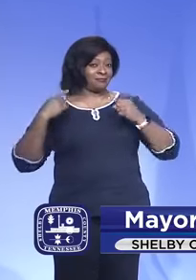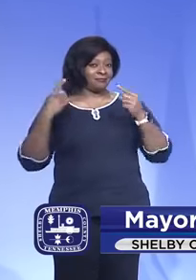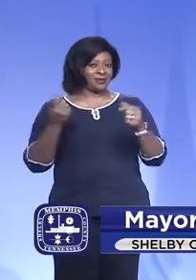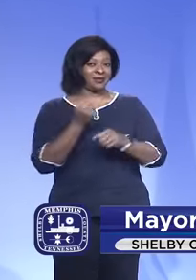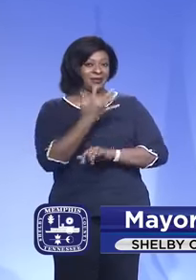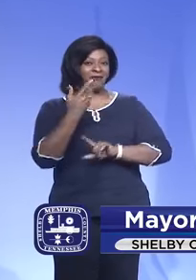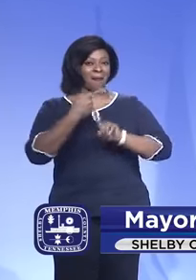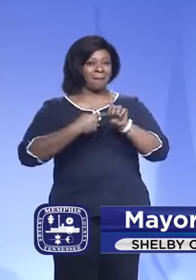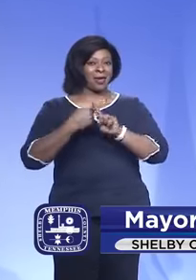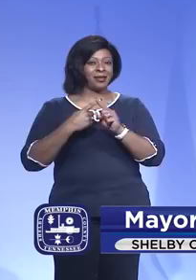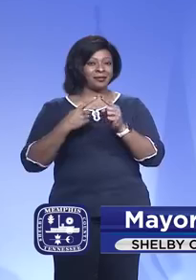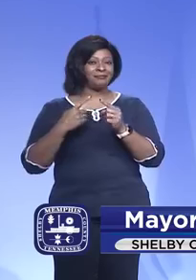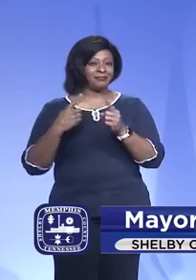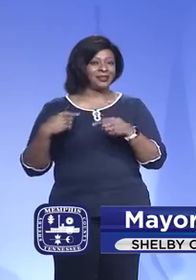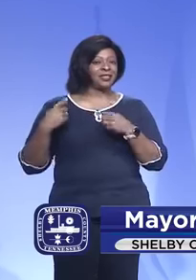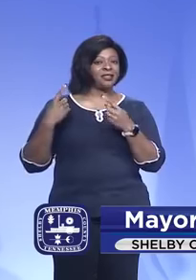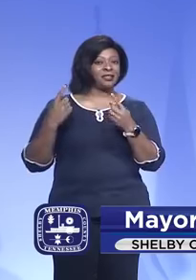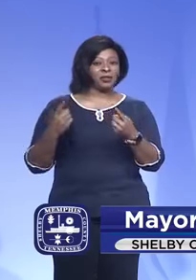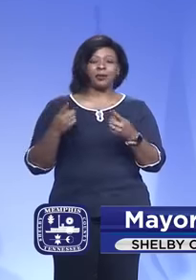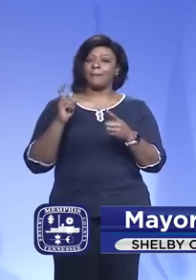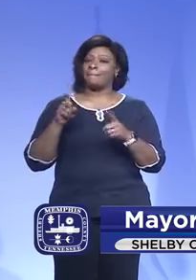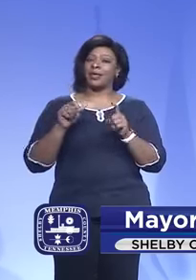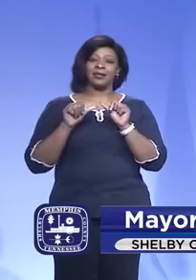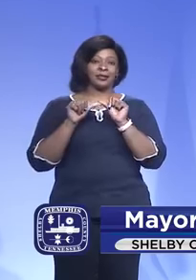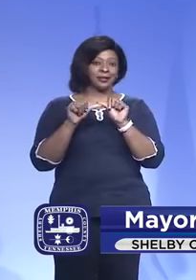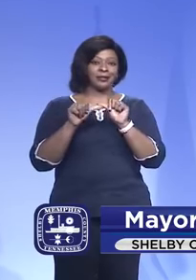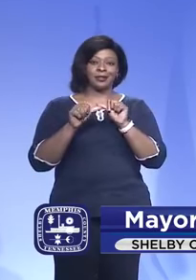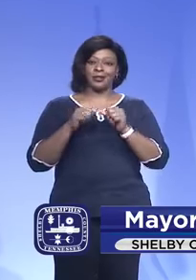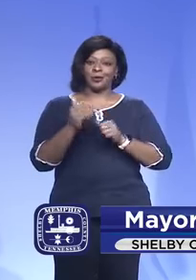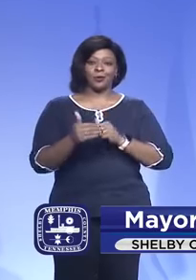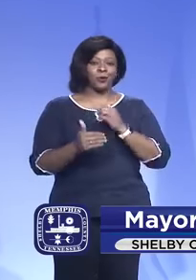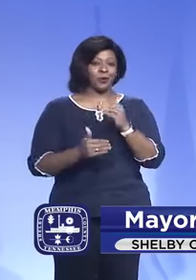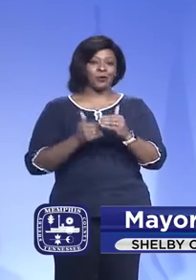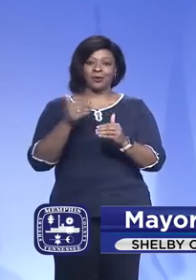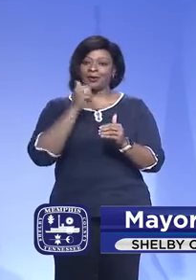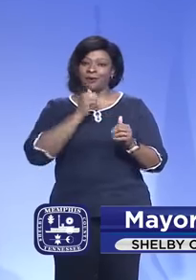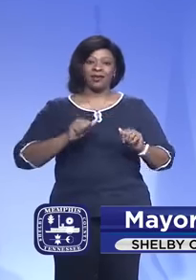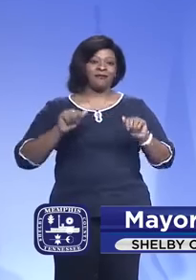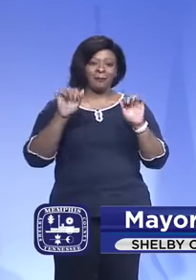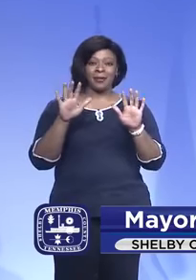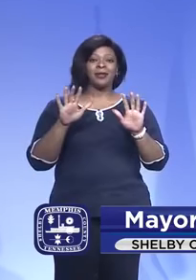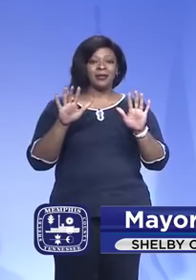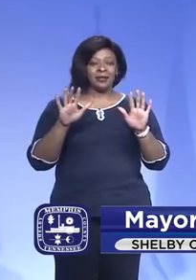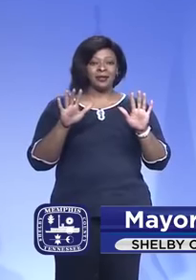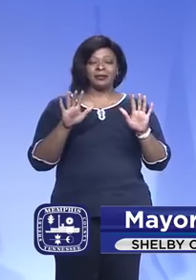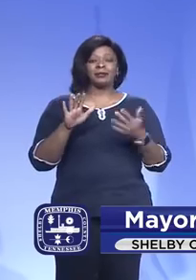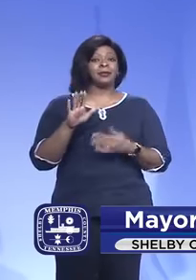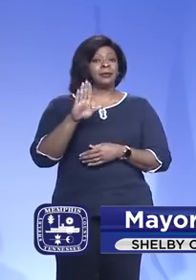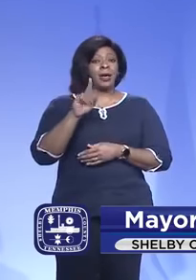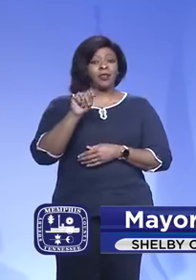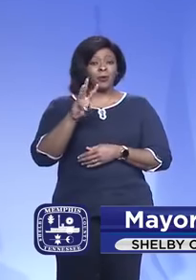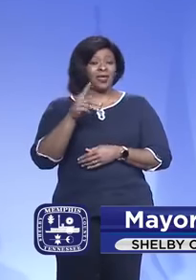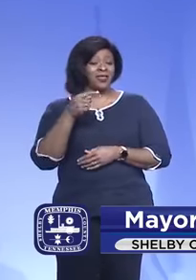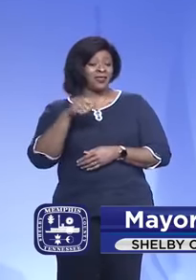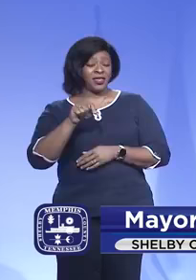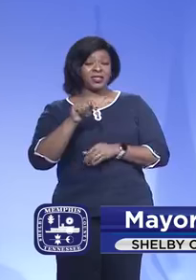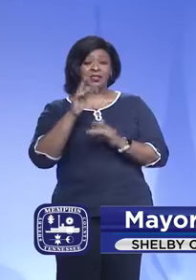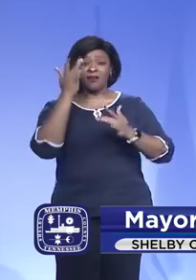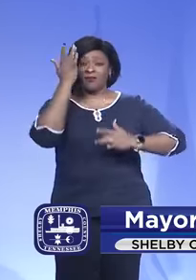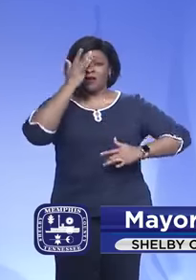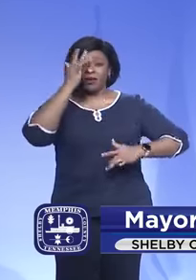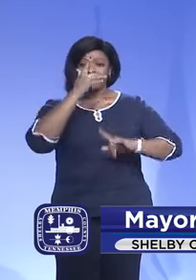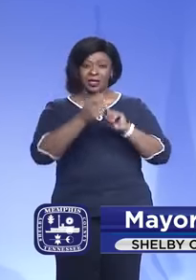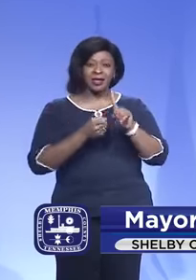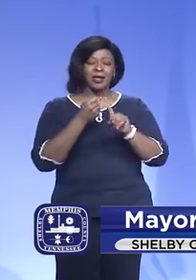several months, but we must continue the course. We know, by the way, that this virus affects